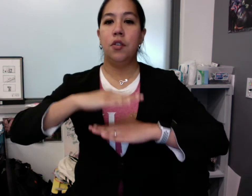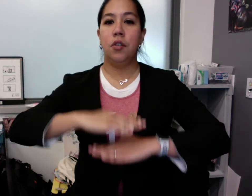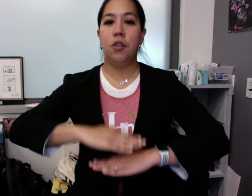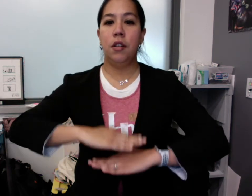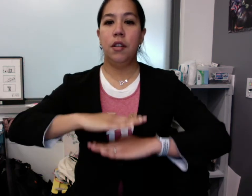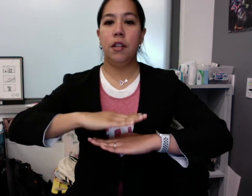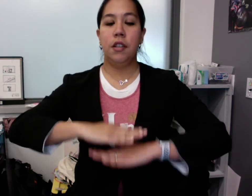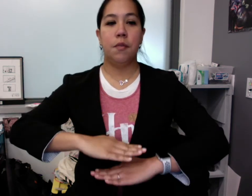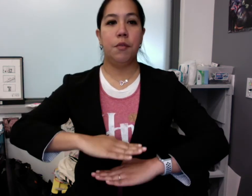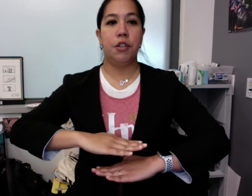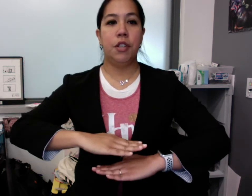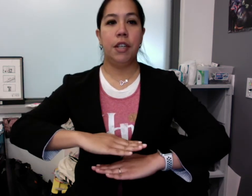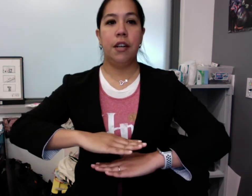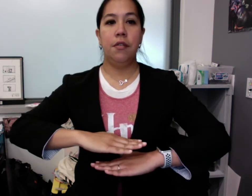Dull is push down.